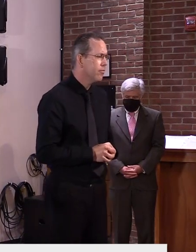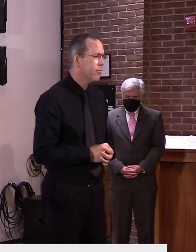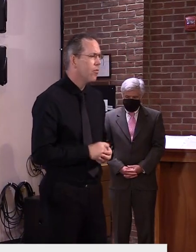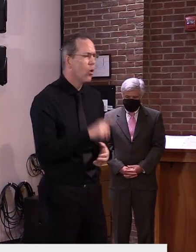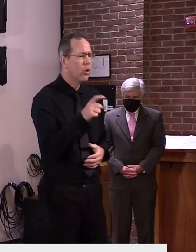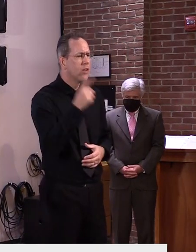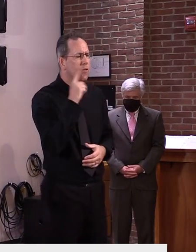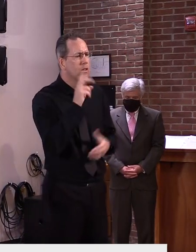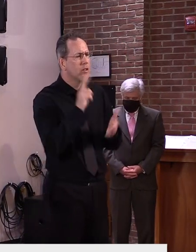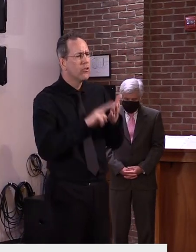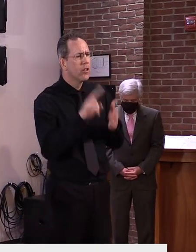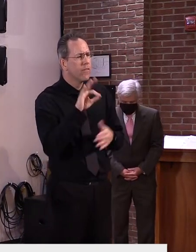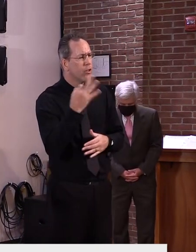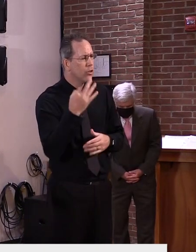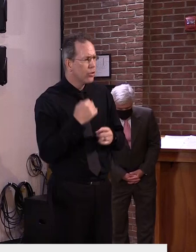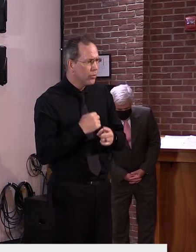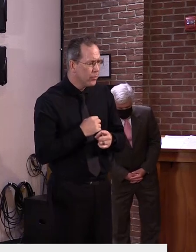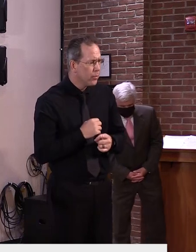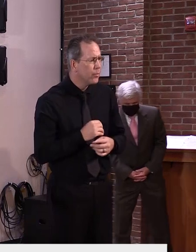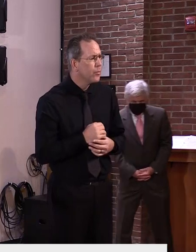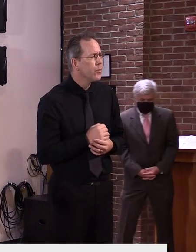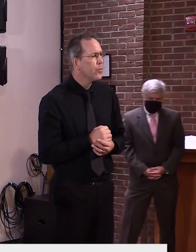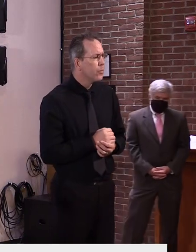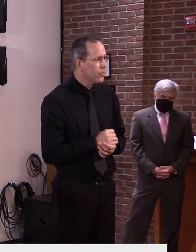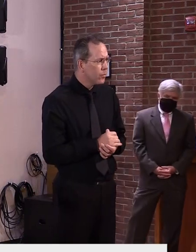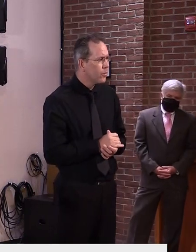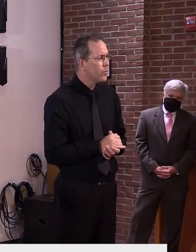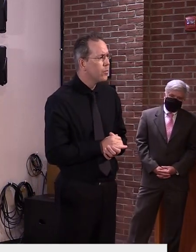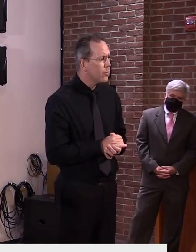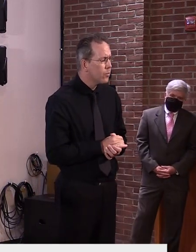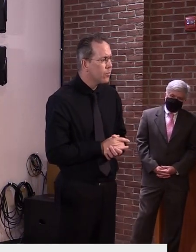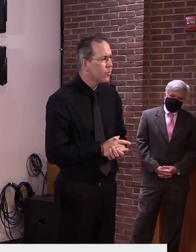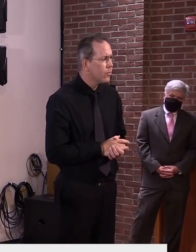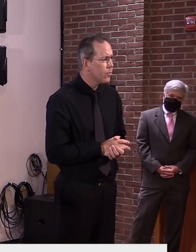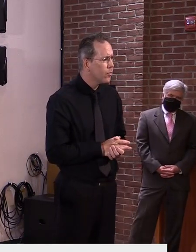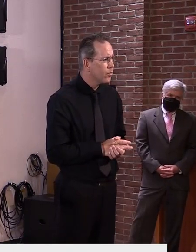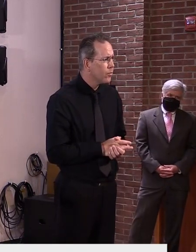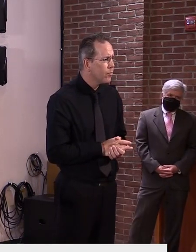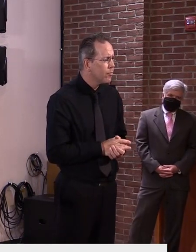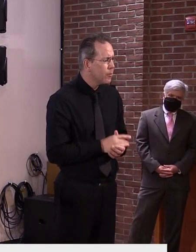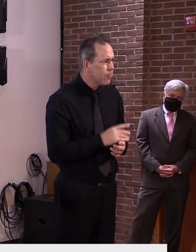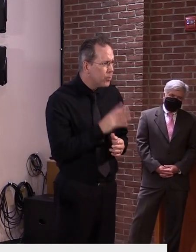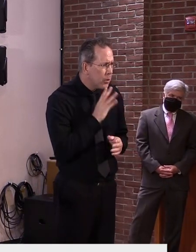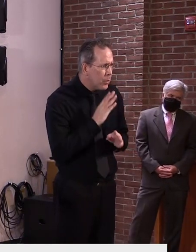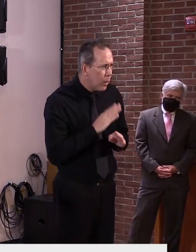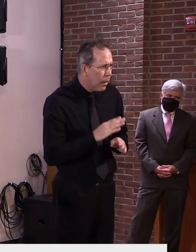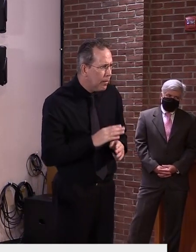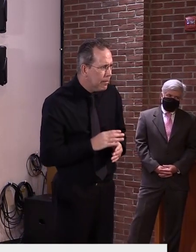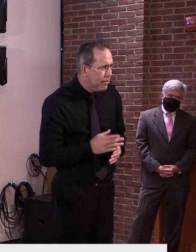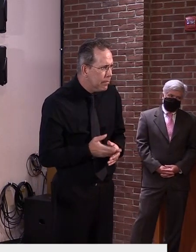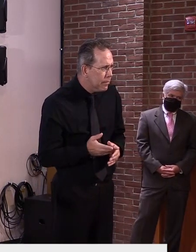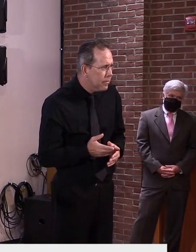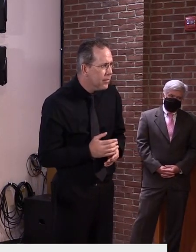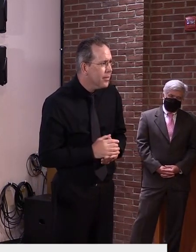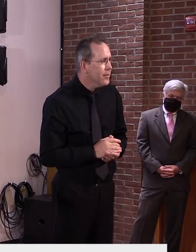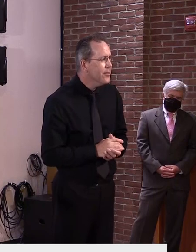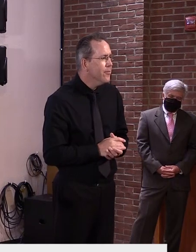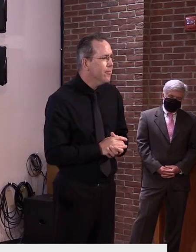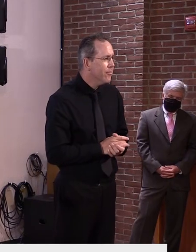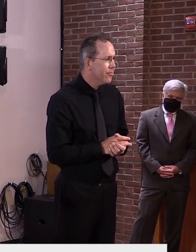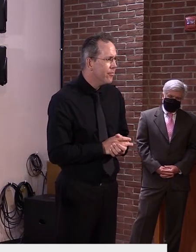hearing from readers across three counties about concerns on reopening in their communities. And one major concern